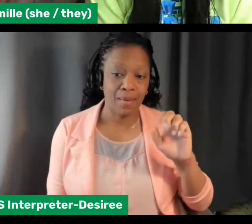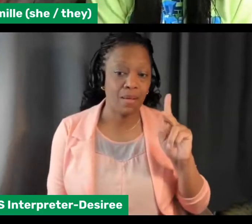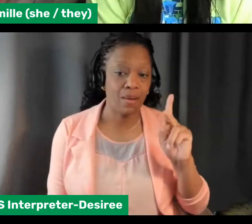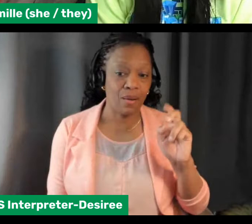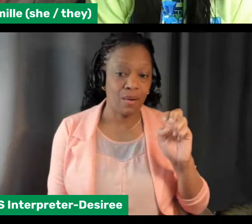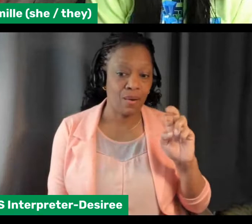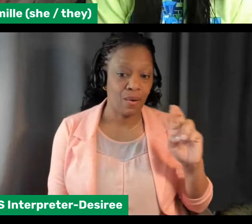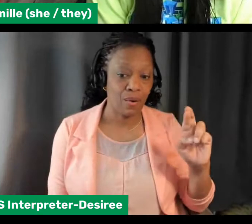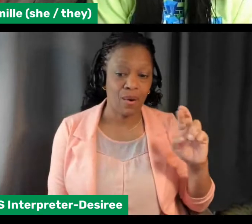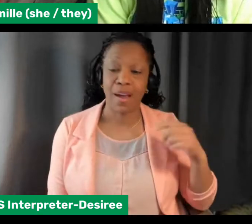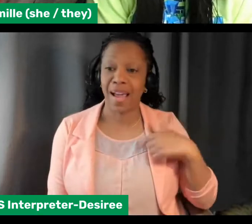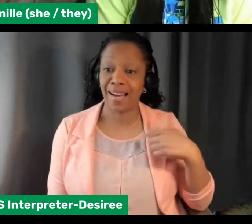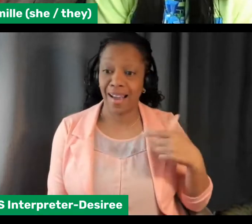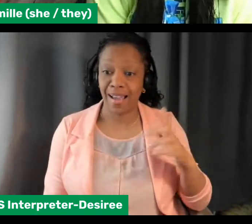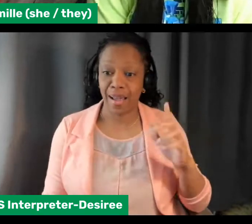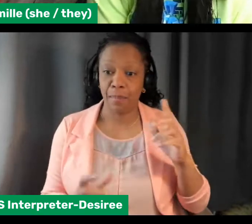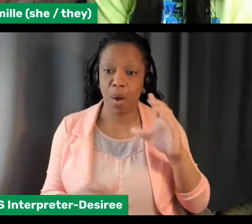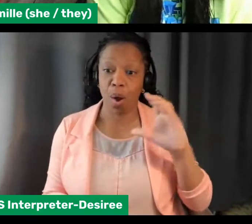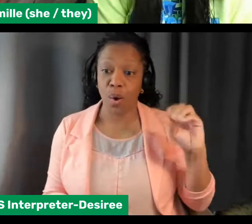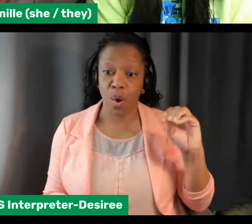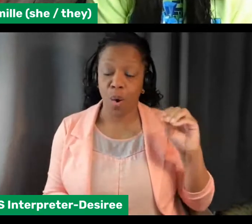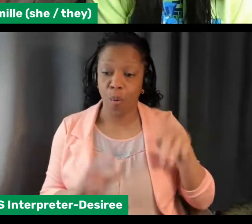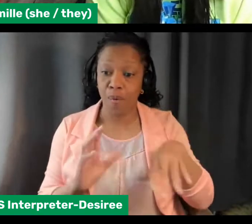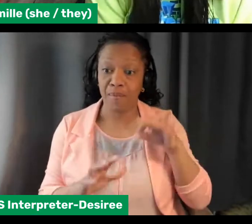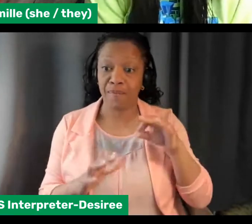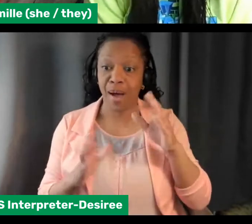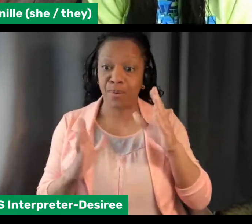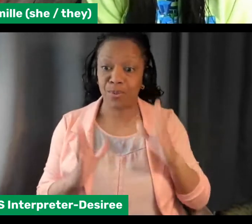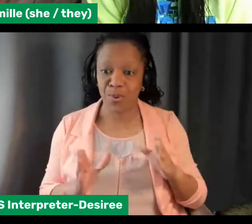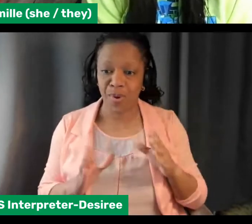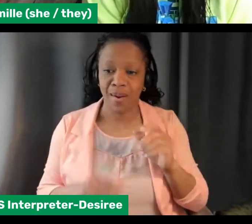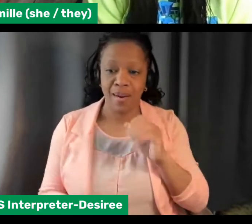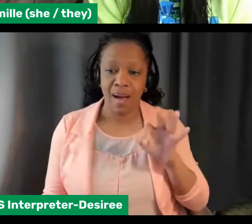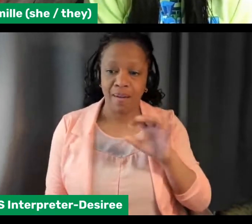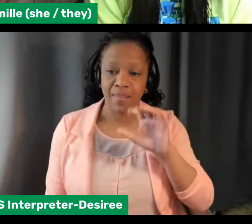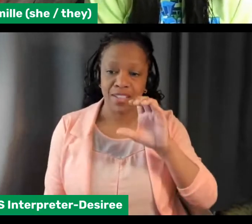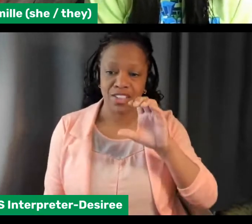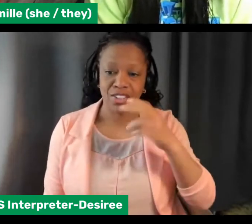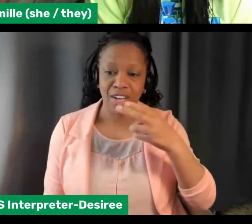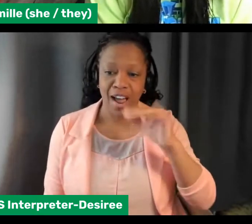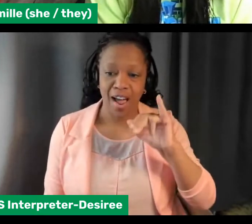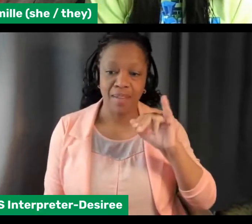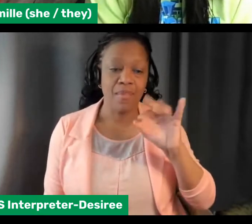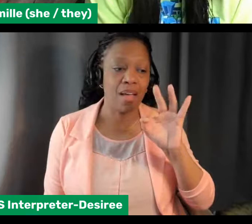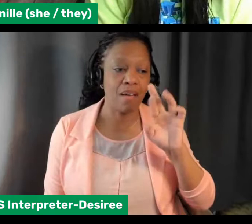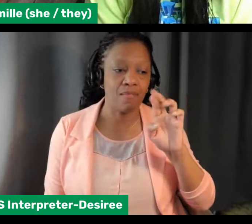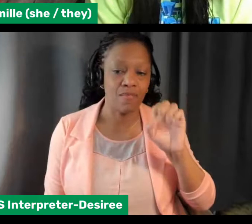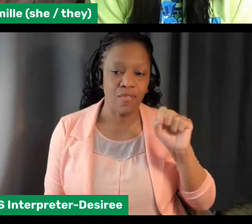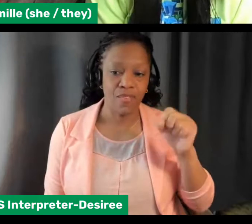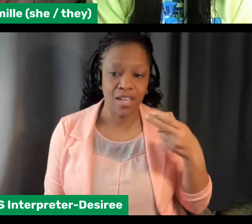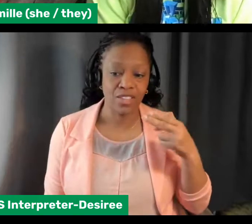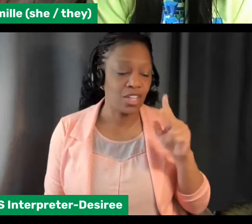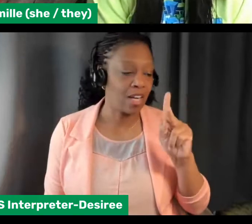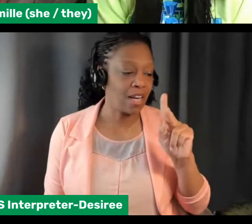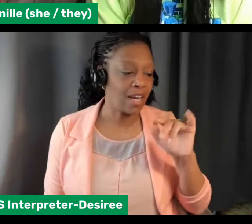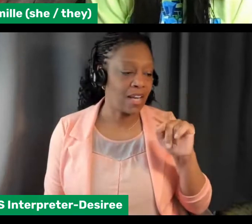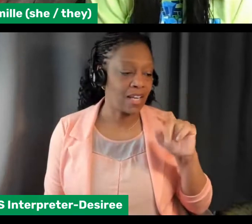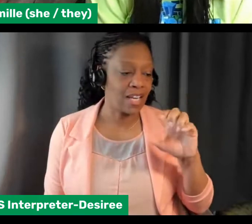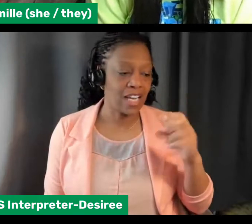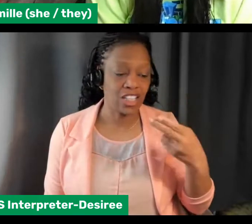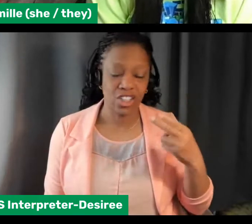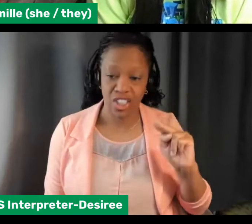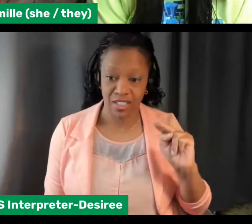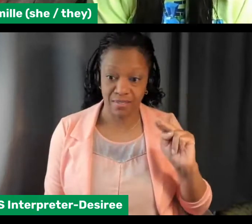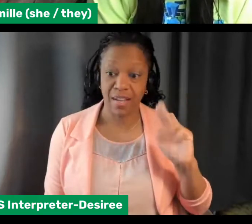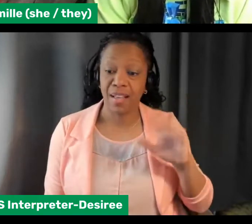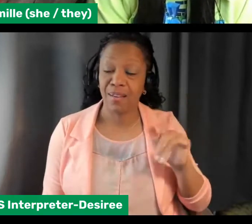am a co-founder of ChiFresh Kitchen, which is a worker cooperative co-owned by formerly incarcerated